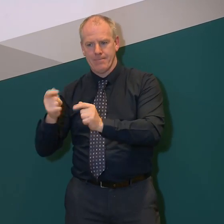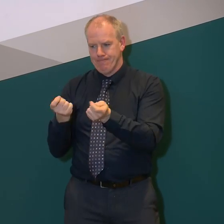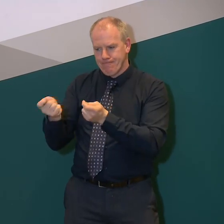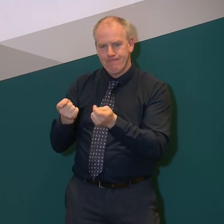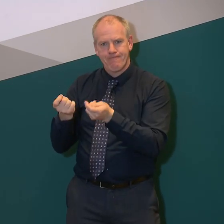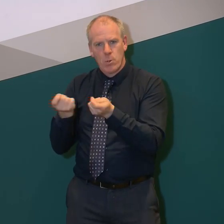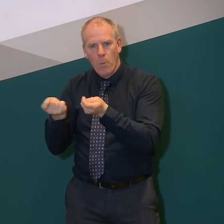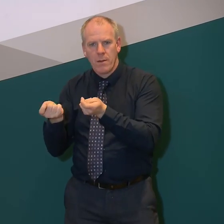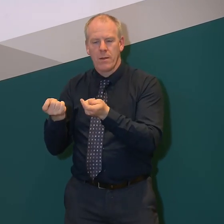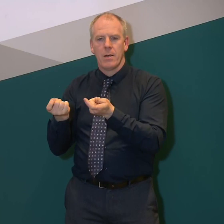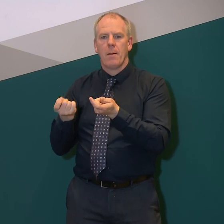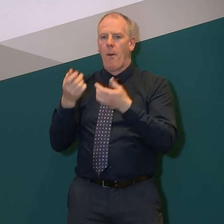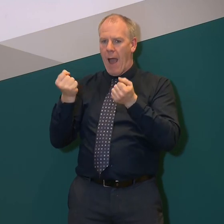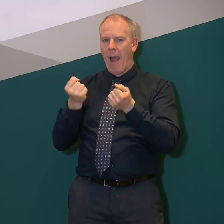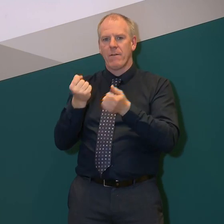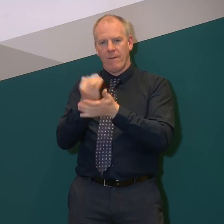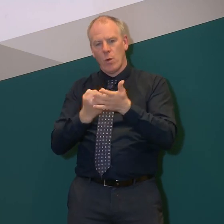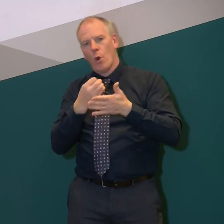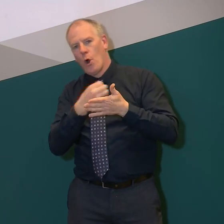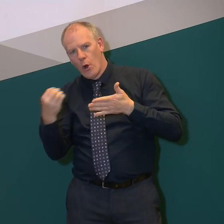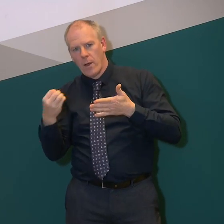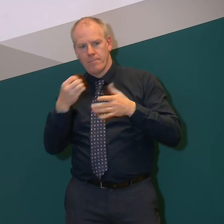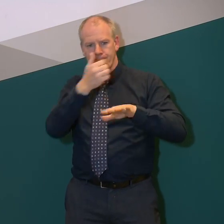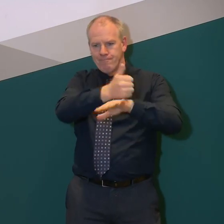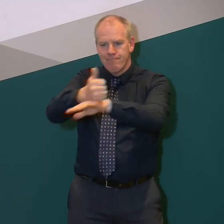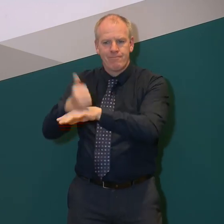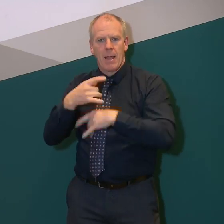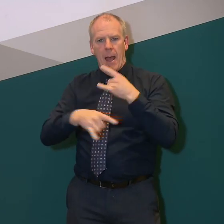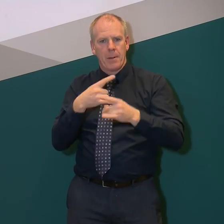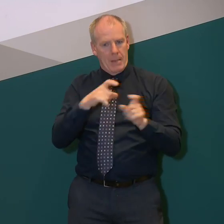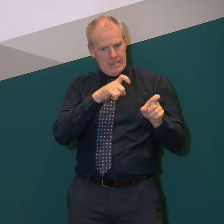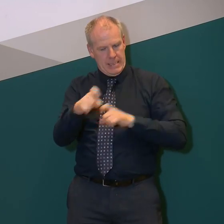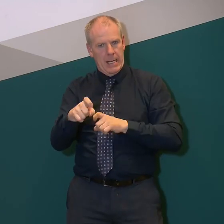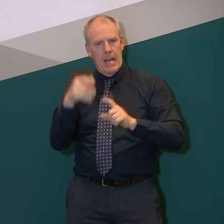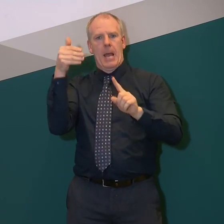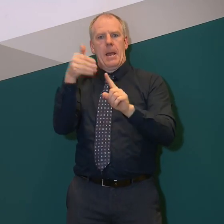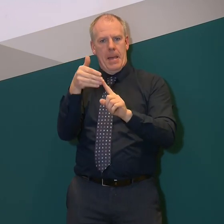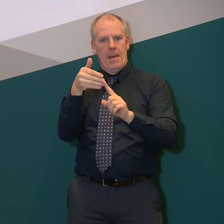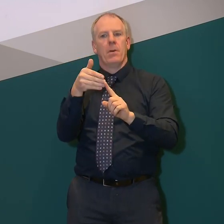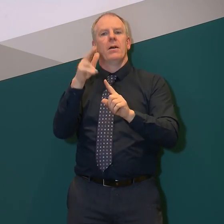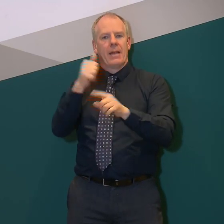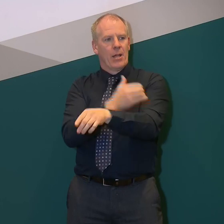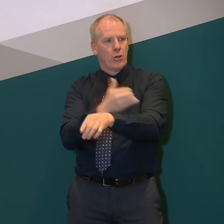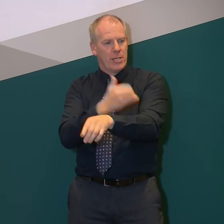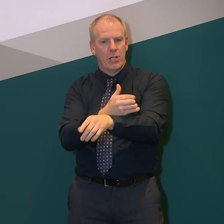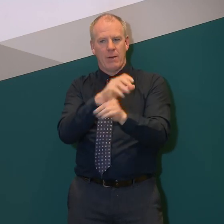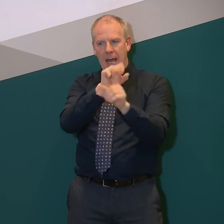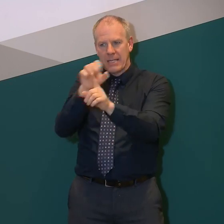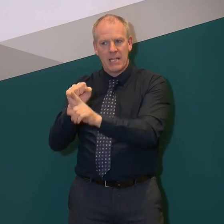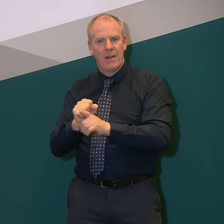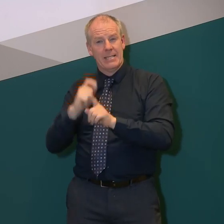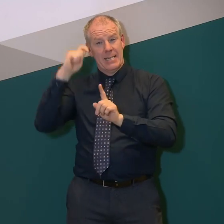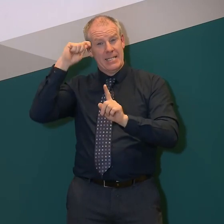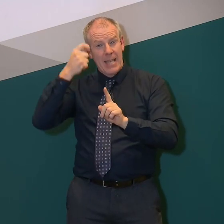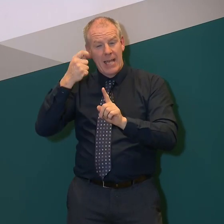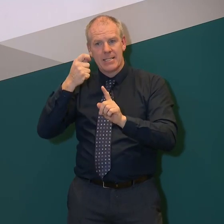But we're pursuing a number of sources. It has led to delays, but we're still hopeful that we'll be able to continue to identify and test